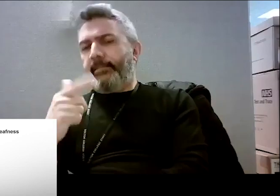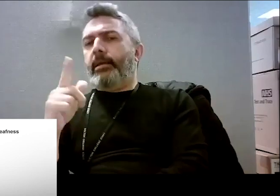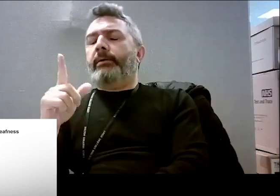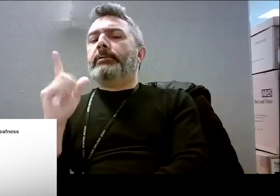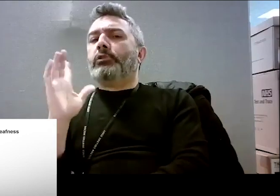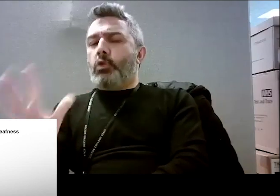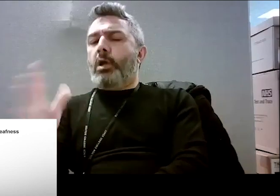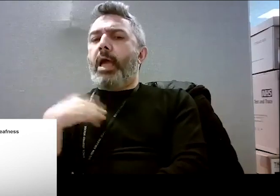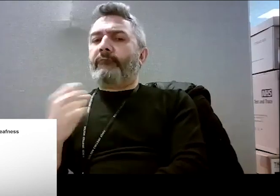deaf.